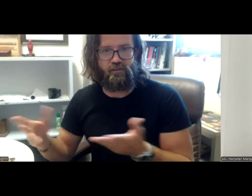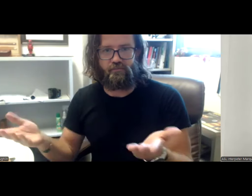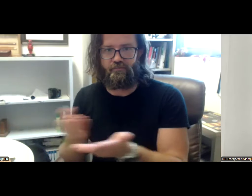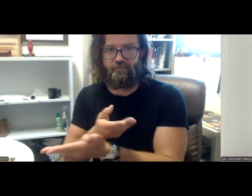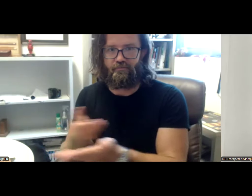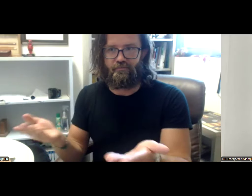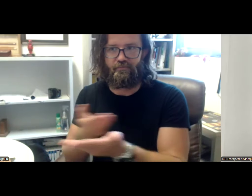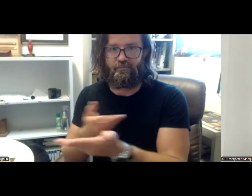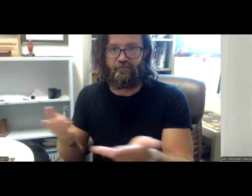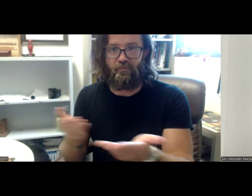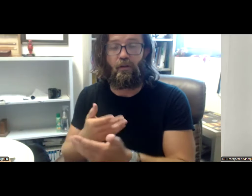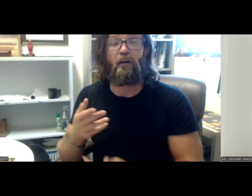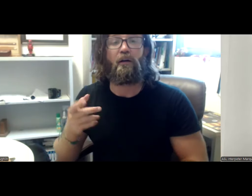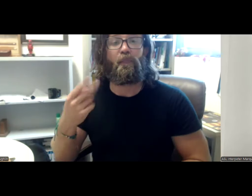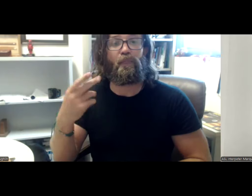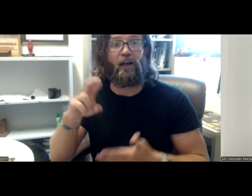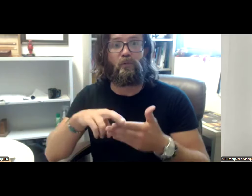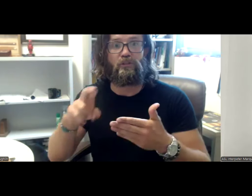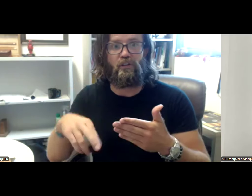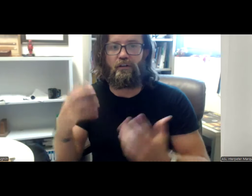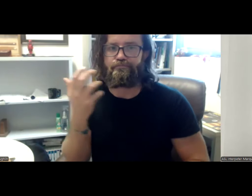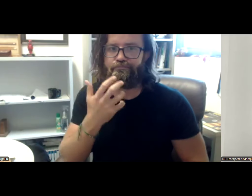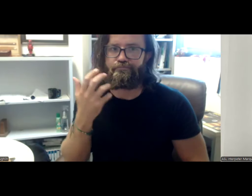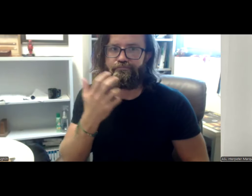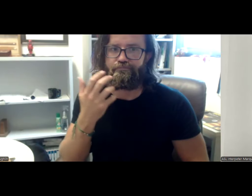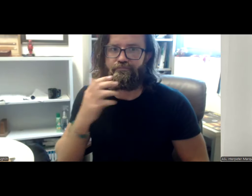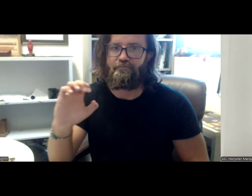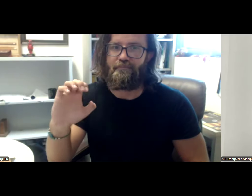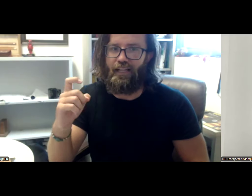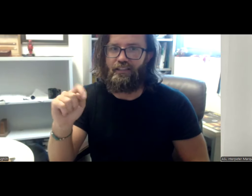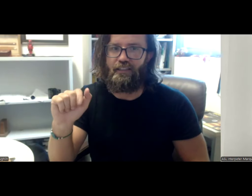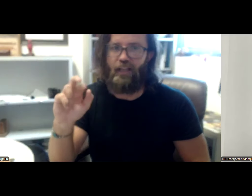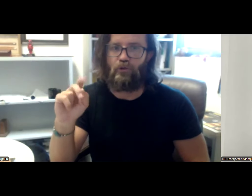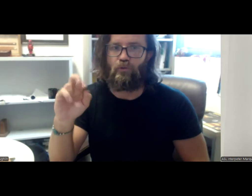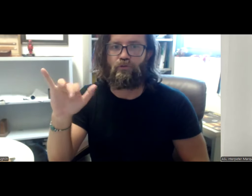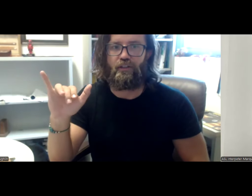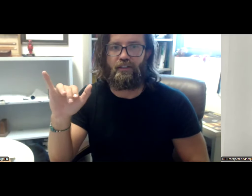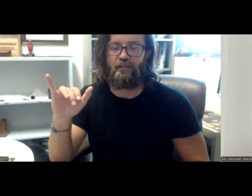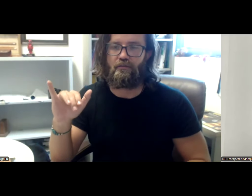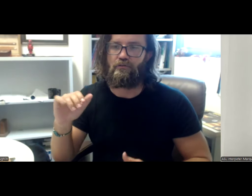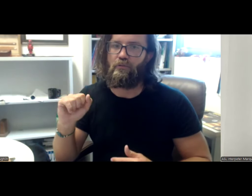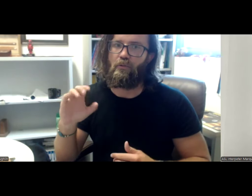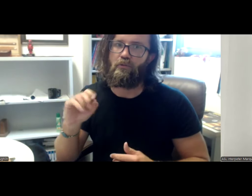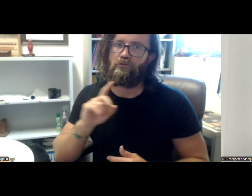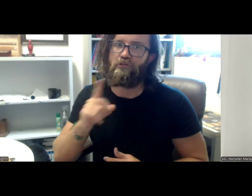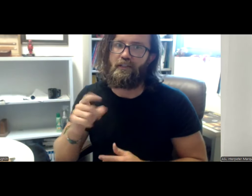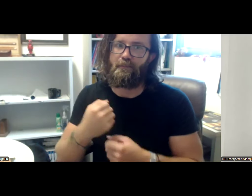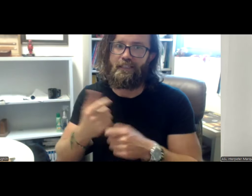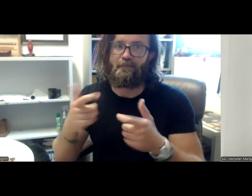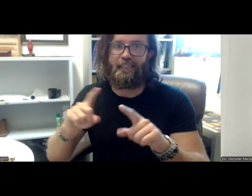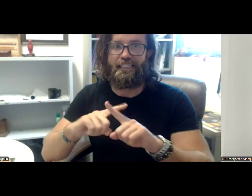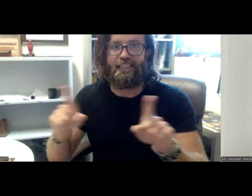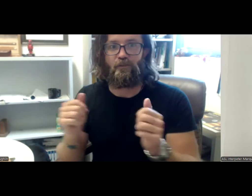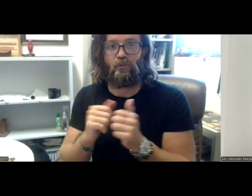an other interaction component will be peer-to-peer. So you will be sending videos and interacting with me as